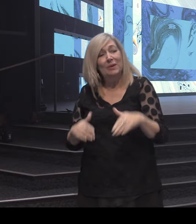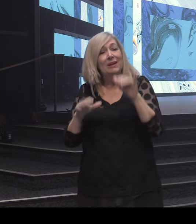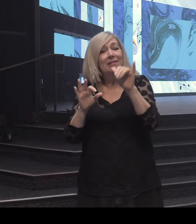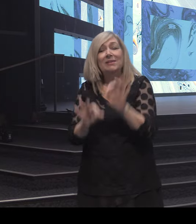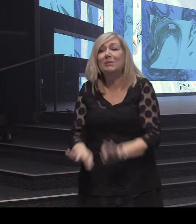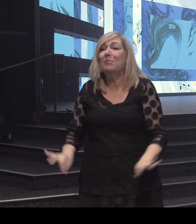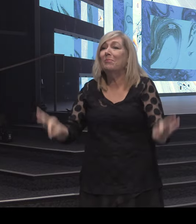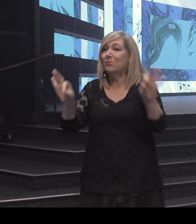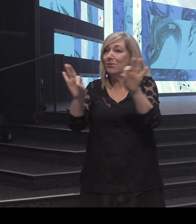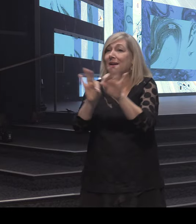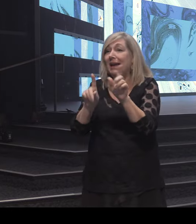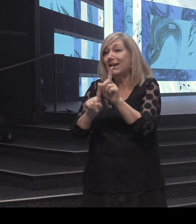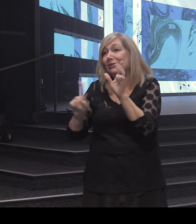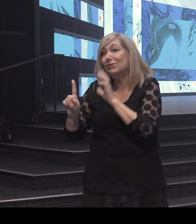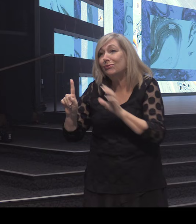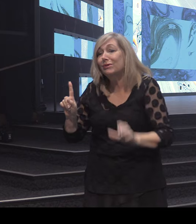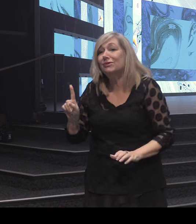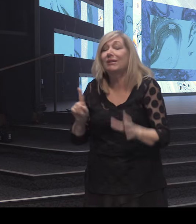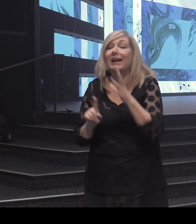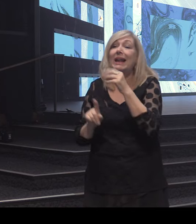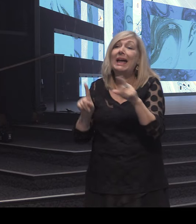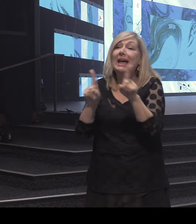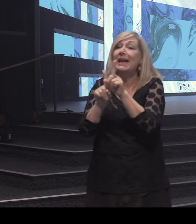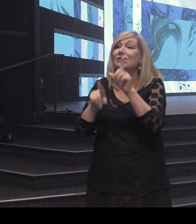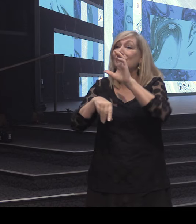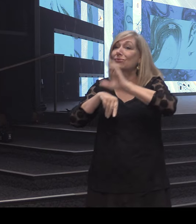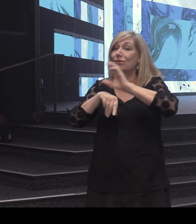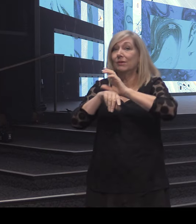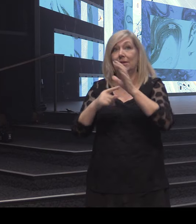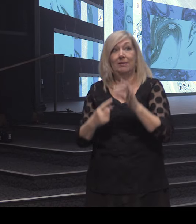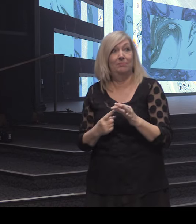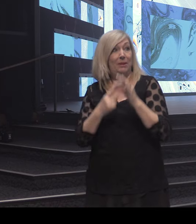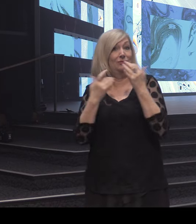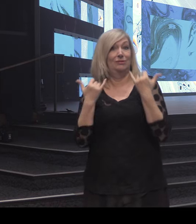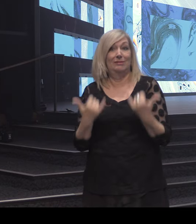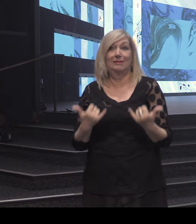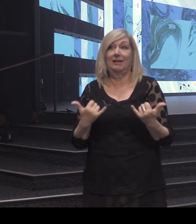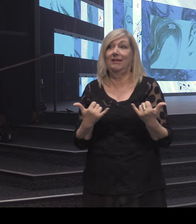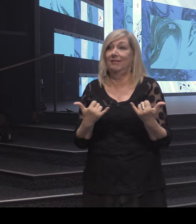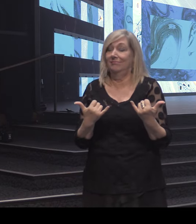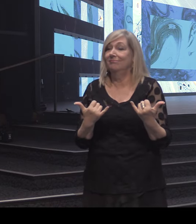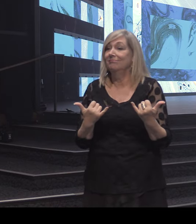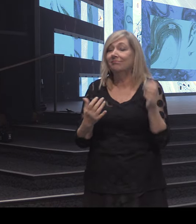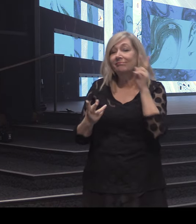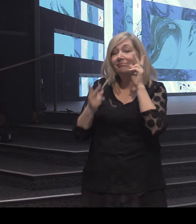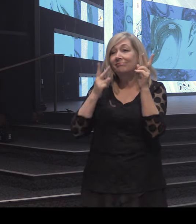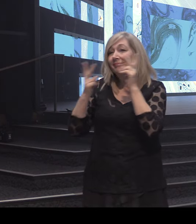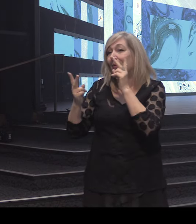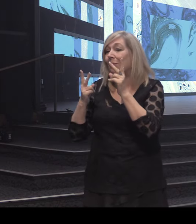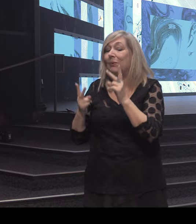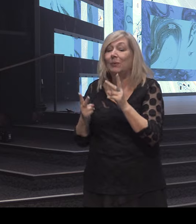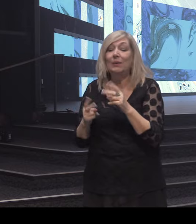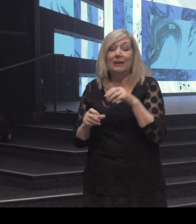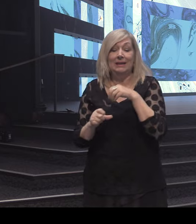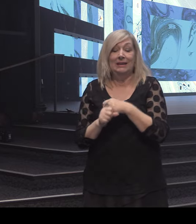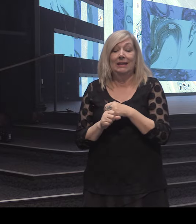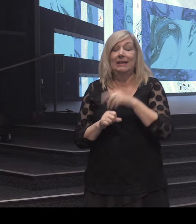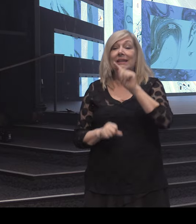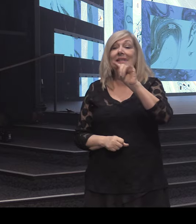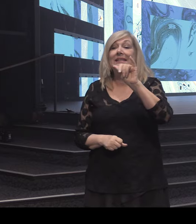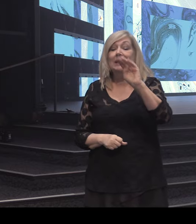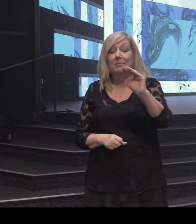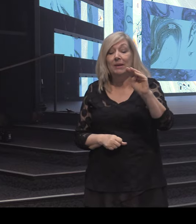as Christians and as churches, especially today. 1 Timothy 3 and 15 calls the church of the